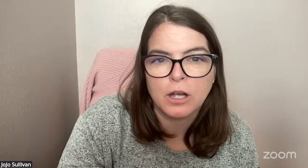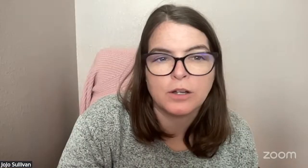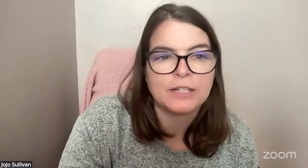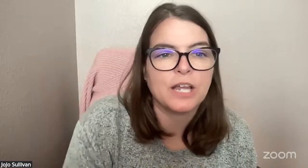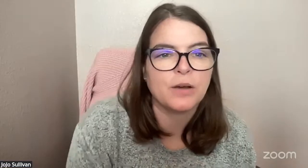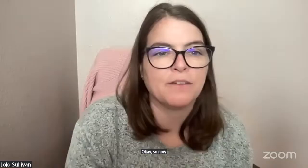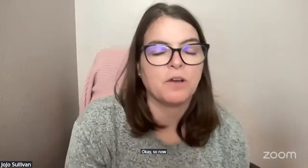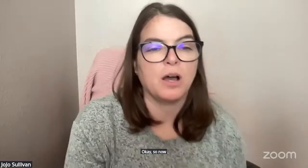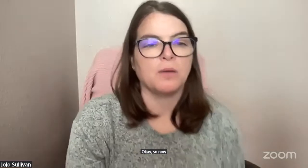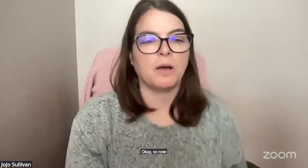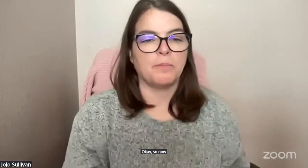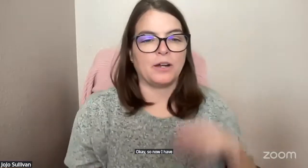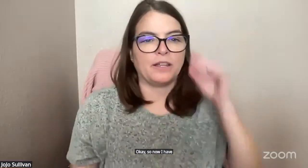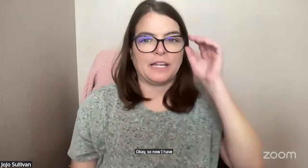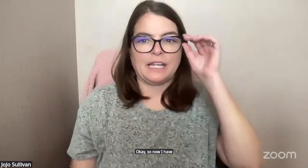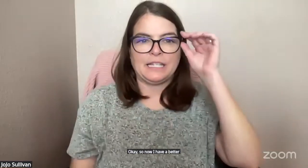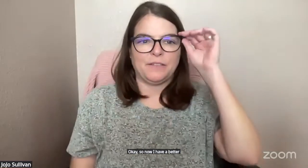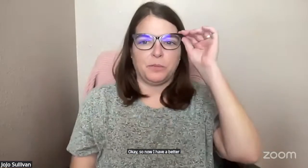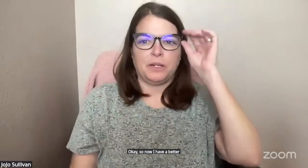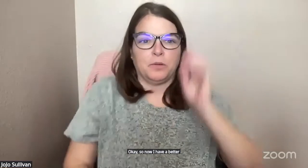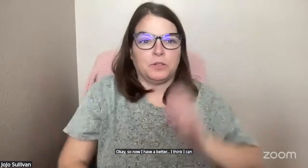Okay, so now I have a better, I think I can see everybody multiple.